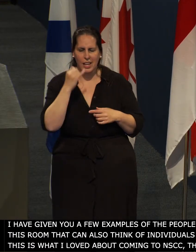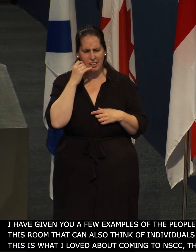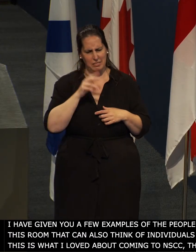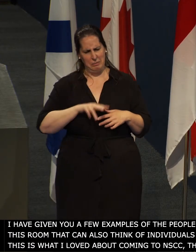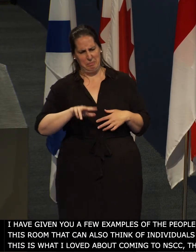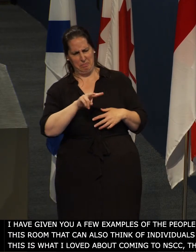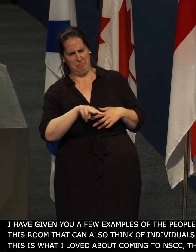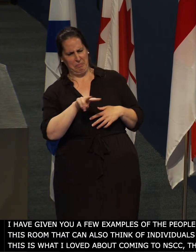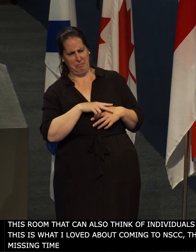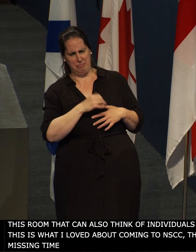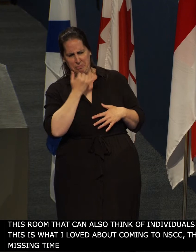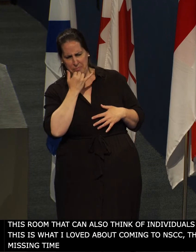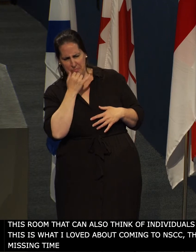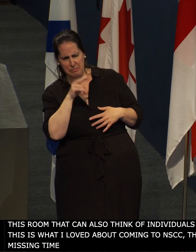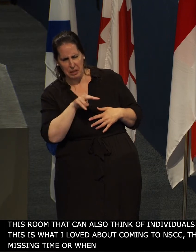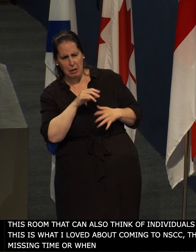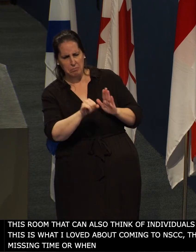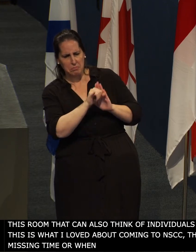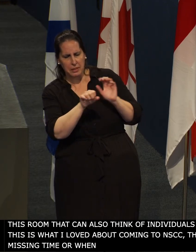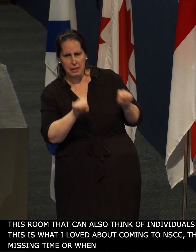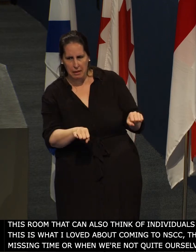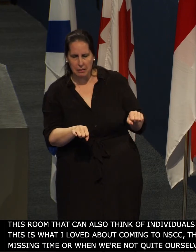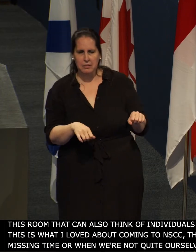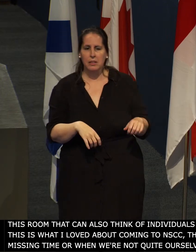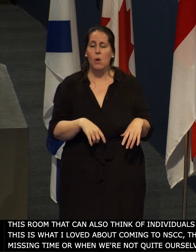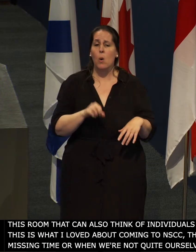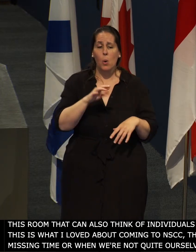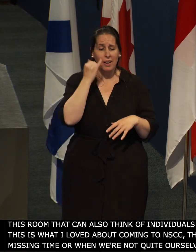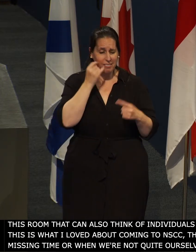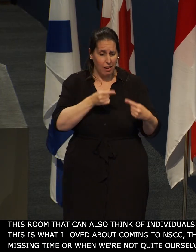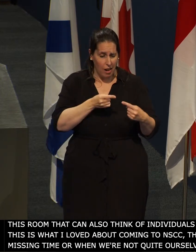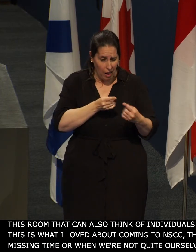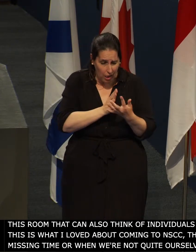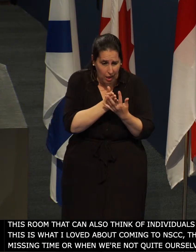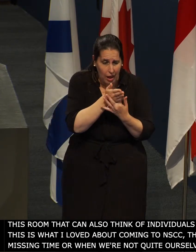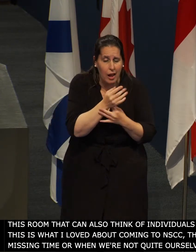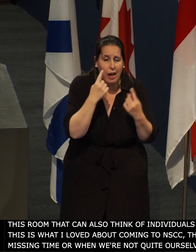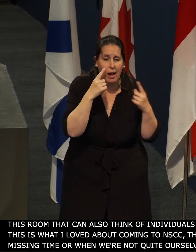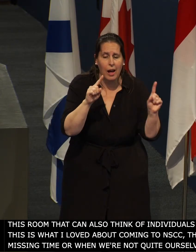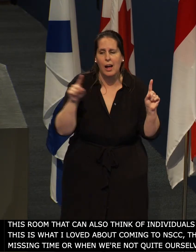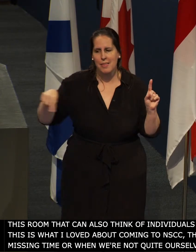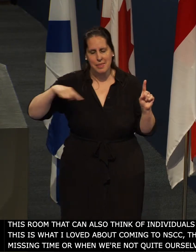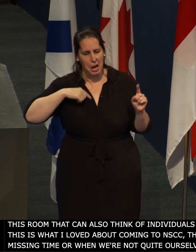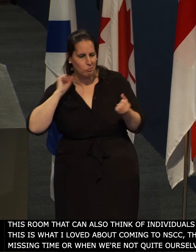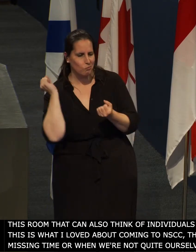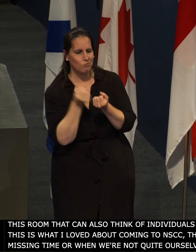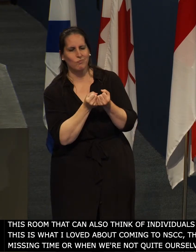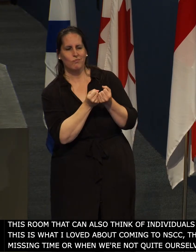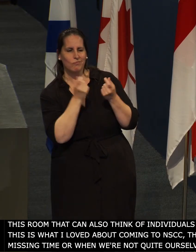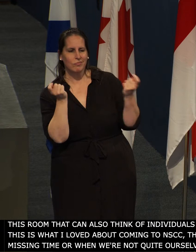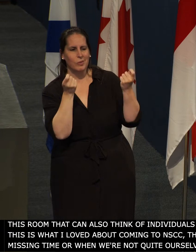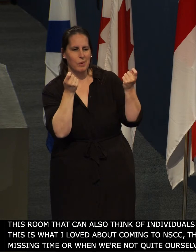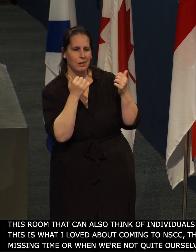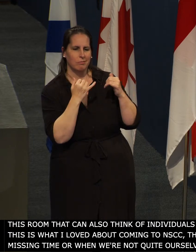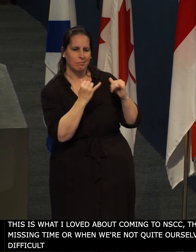we conquer a difficult concept or when we have exciting news to share. I also want to take a moment to thank my fellow